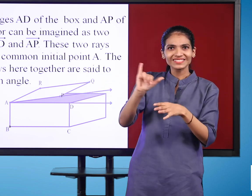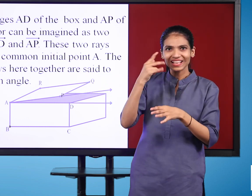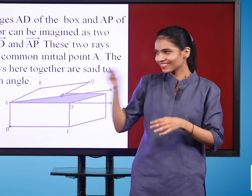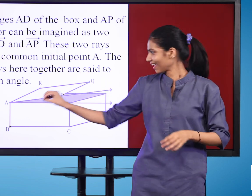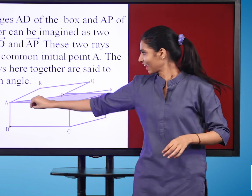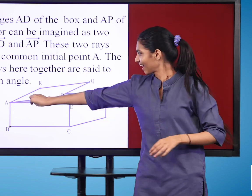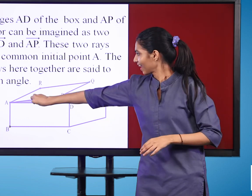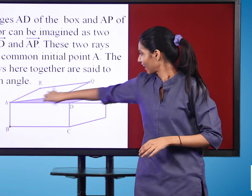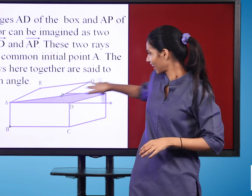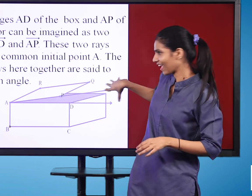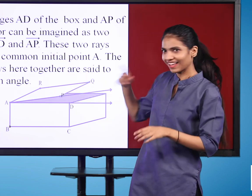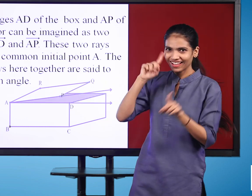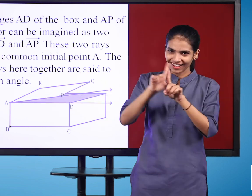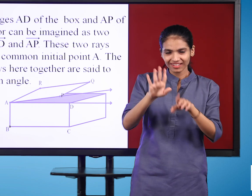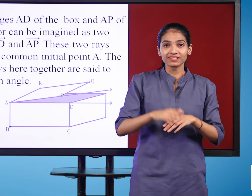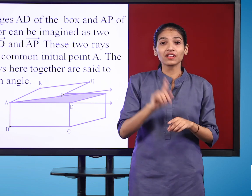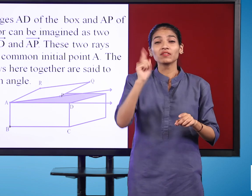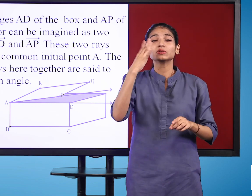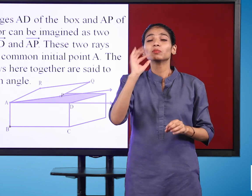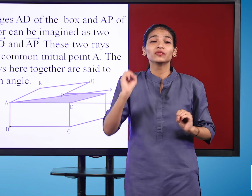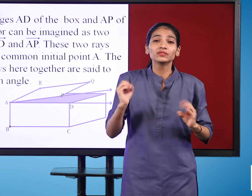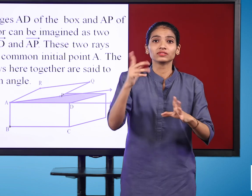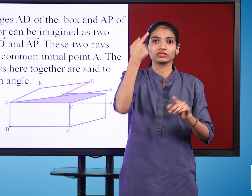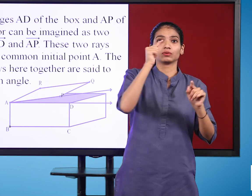These two rays have a common initial point A.